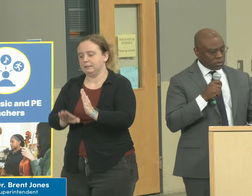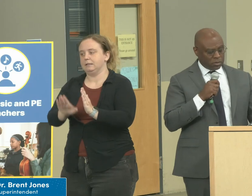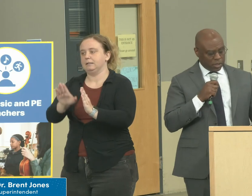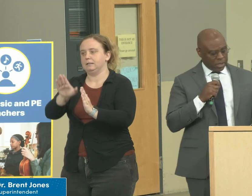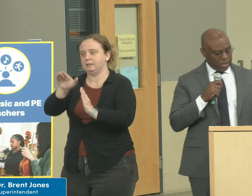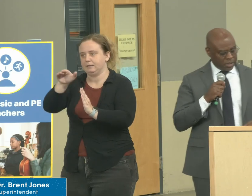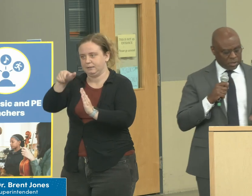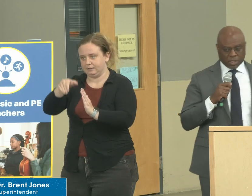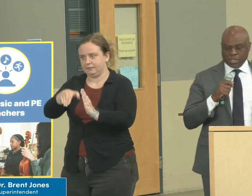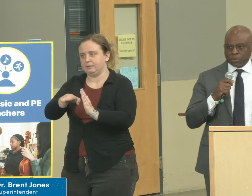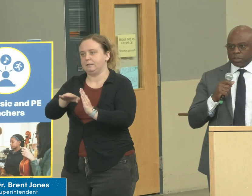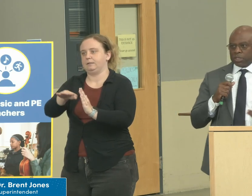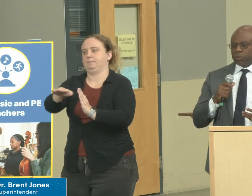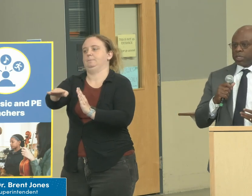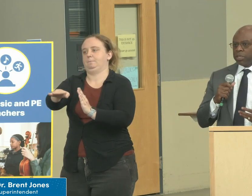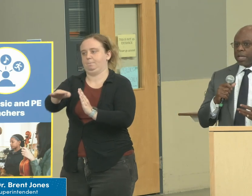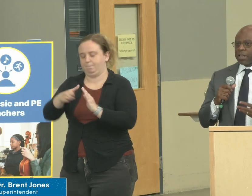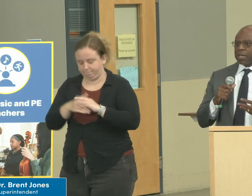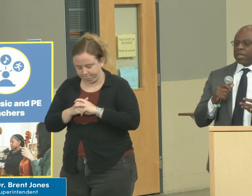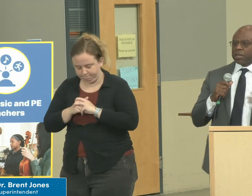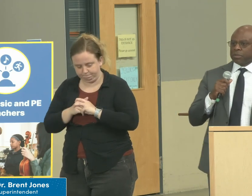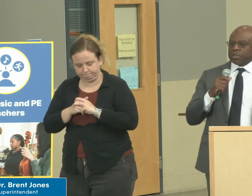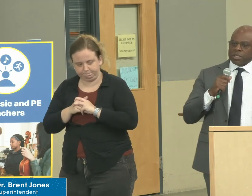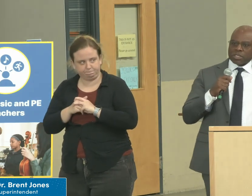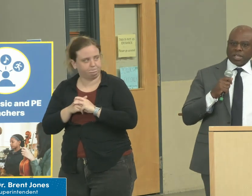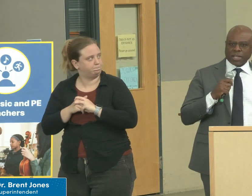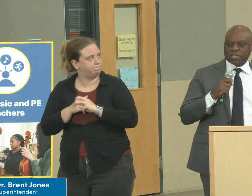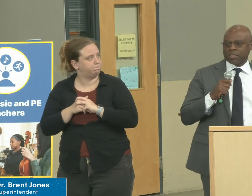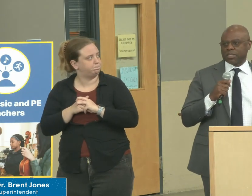So generally